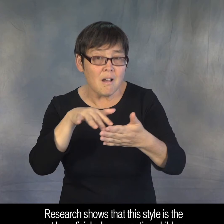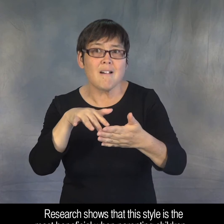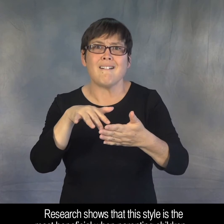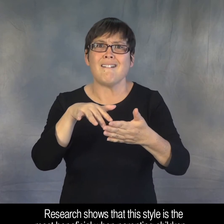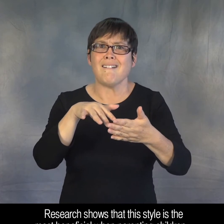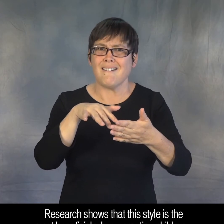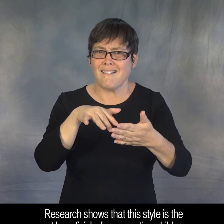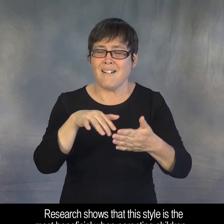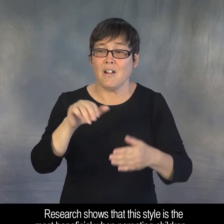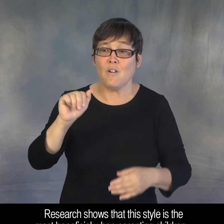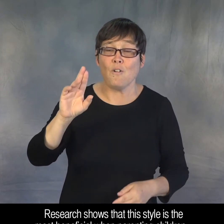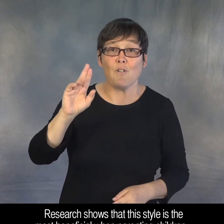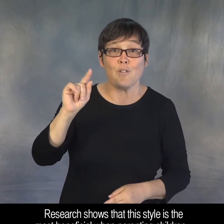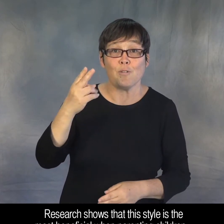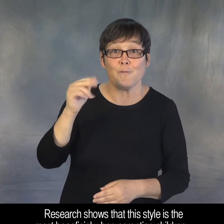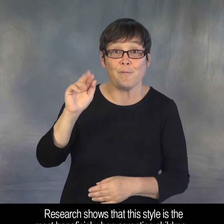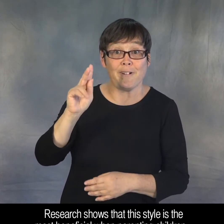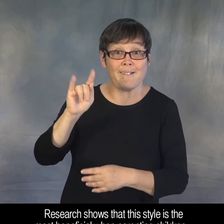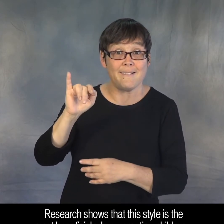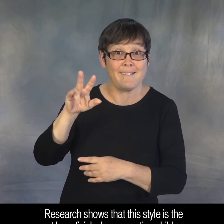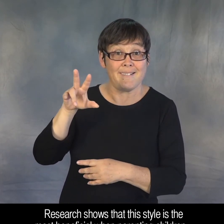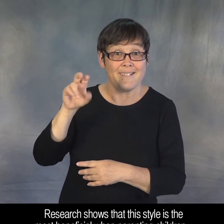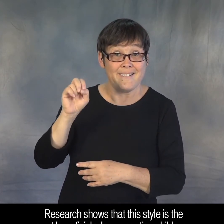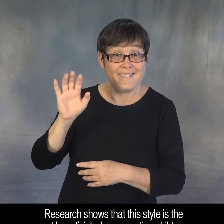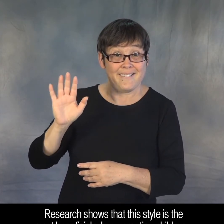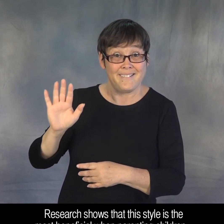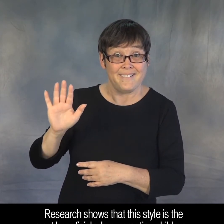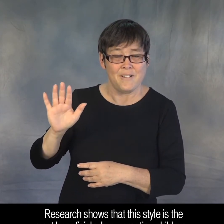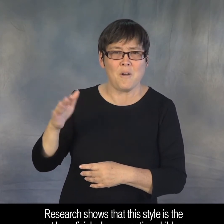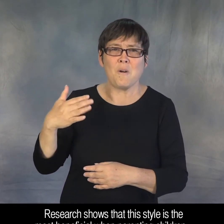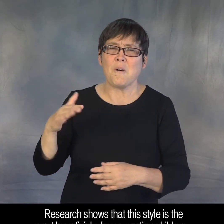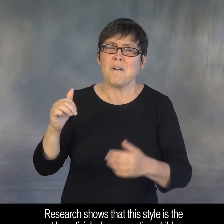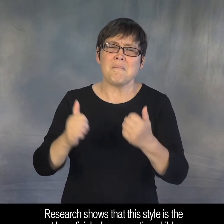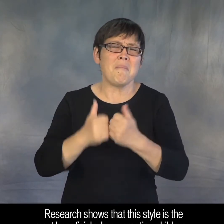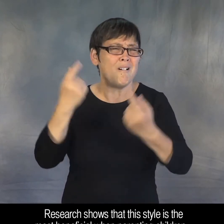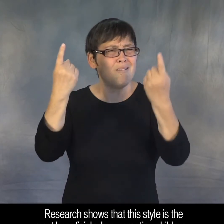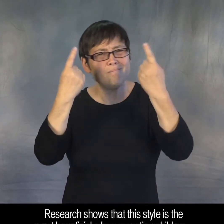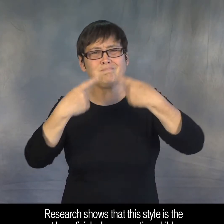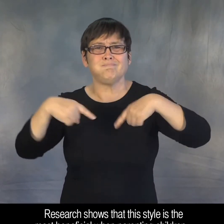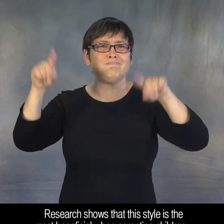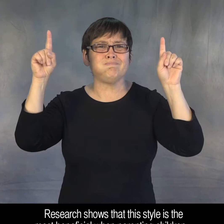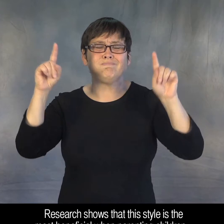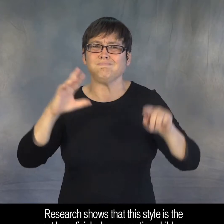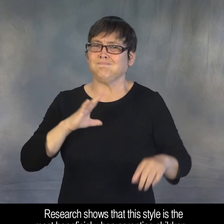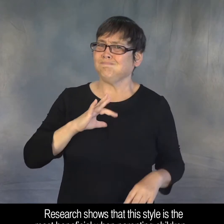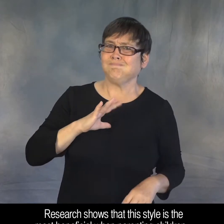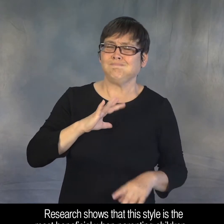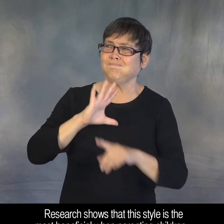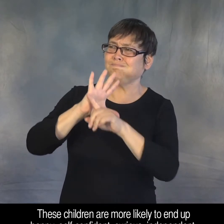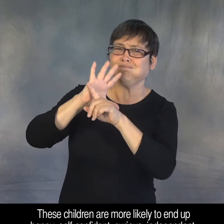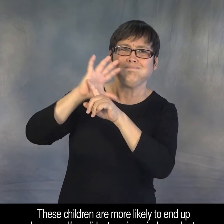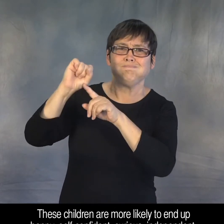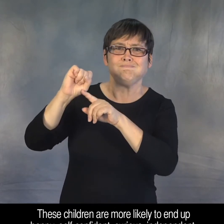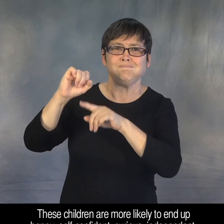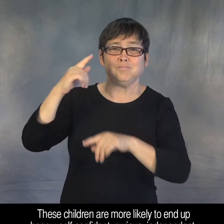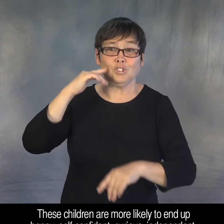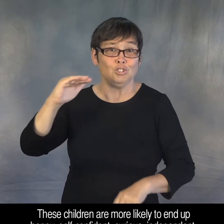Research shows that this style is the most beneficial when parenting children. These children are